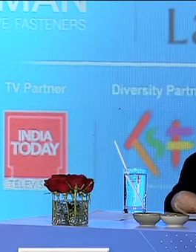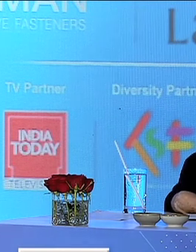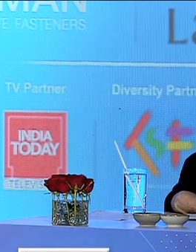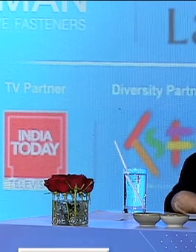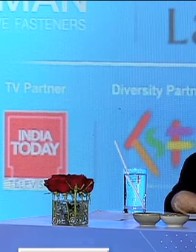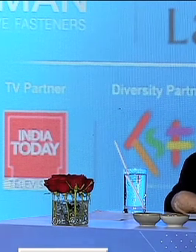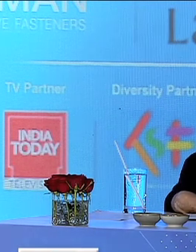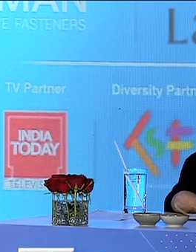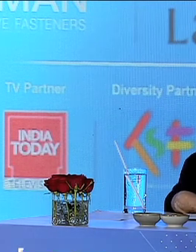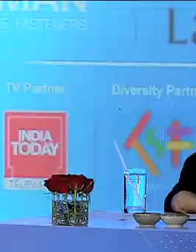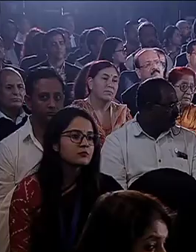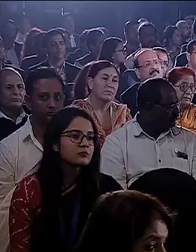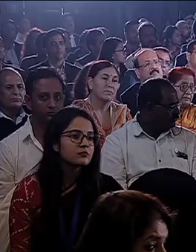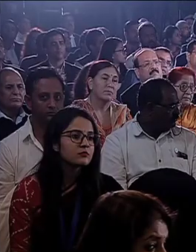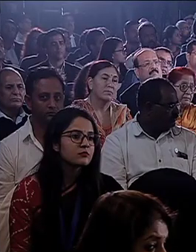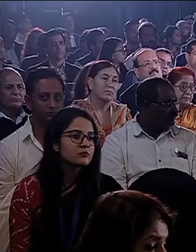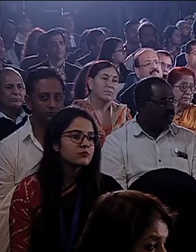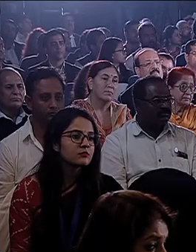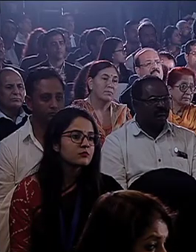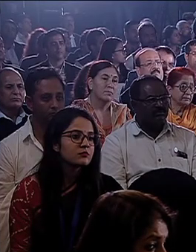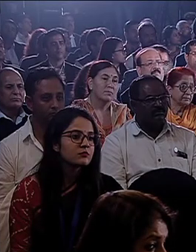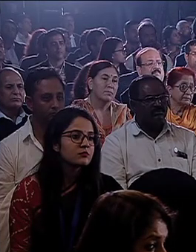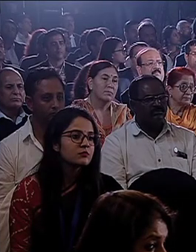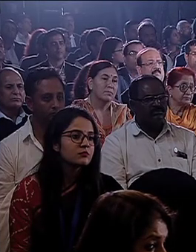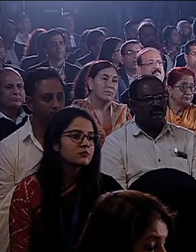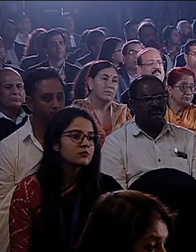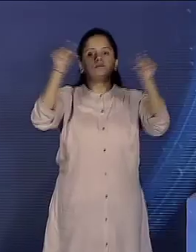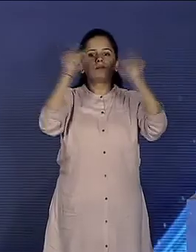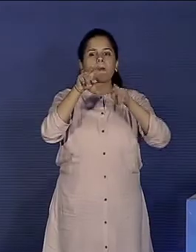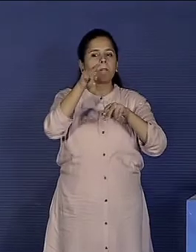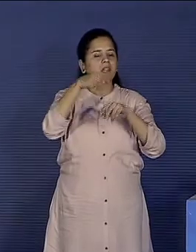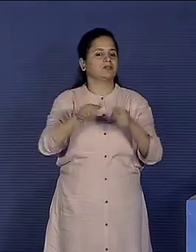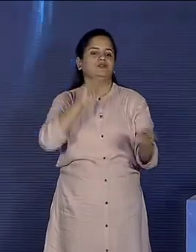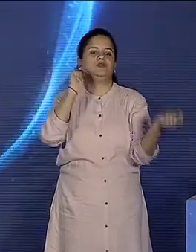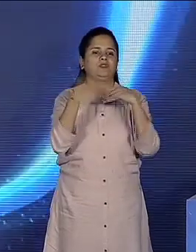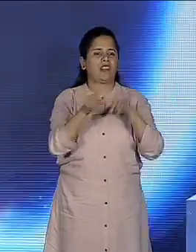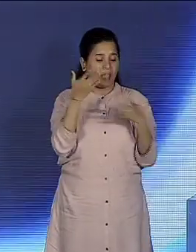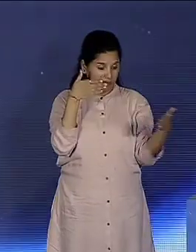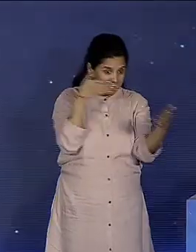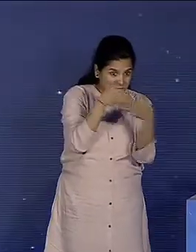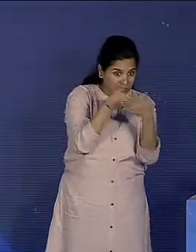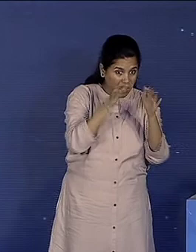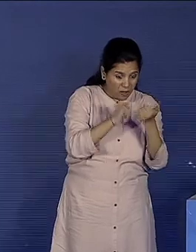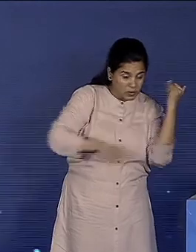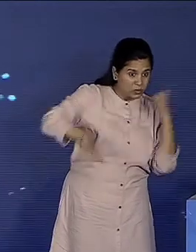all, world over, the definition of disability itself has changed to mean any kind of barrier that exists in